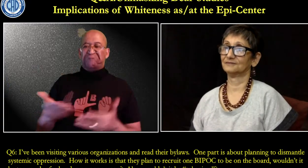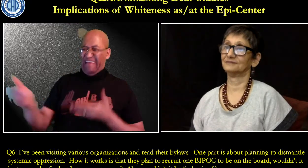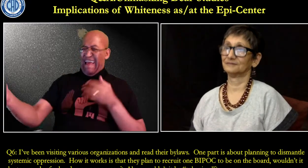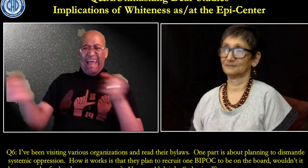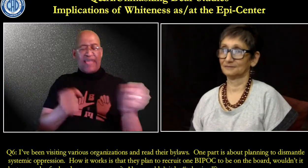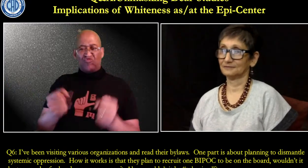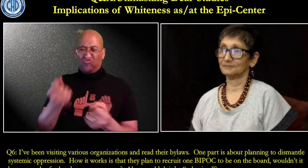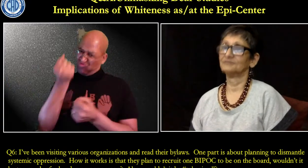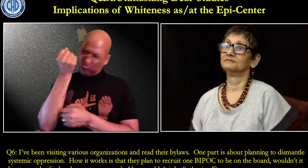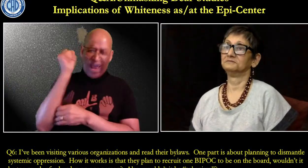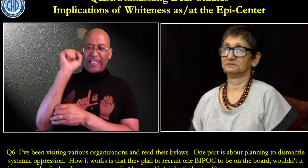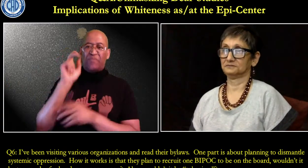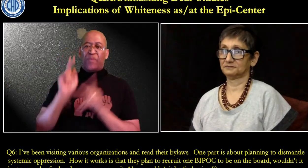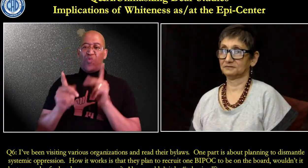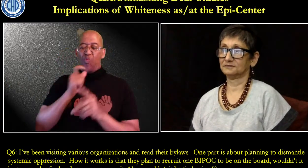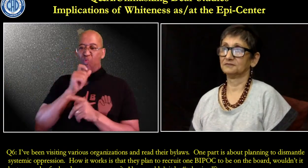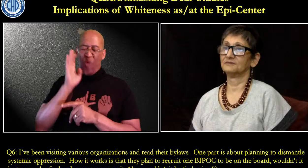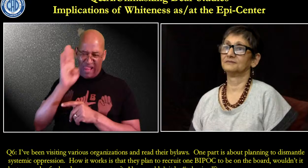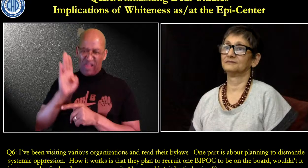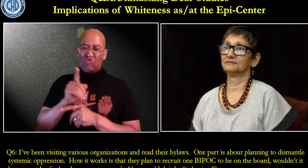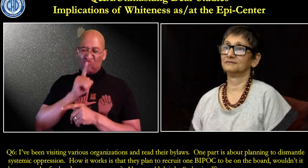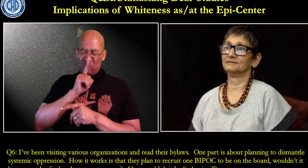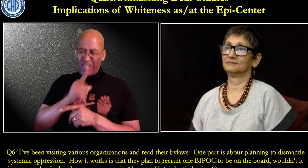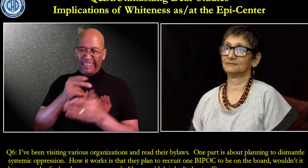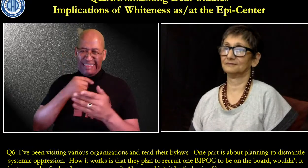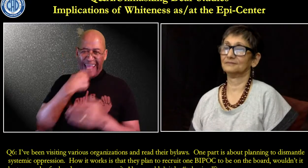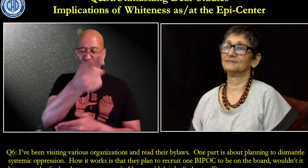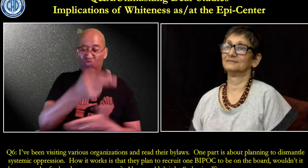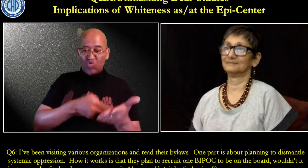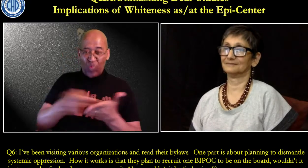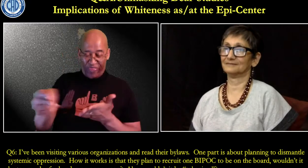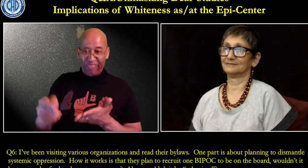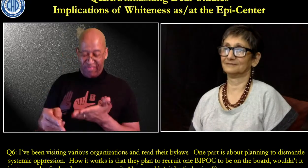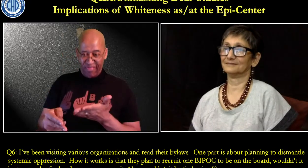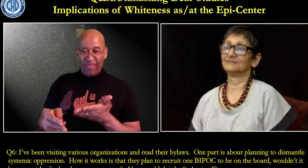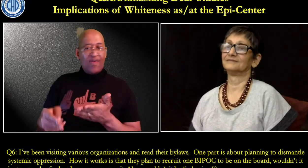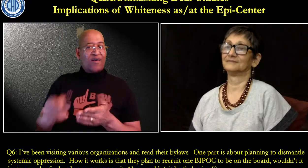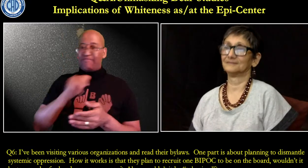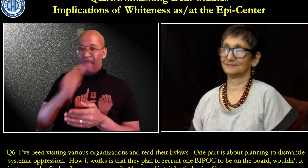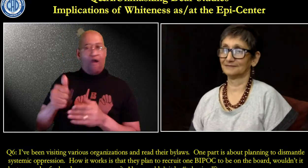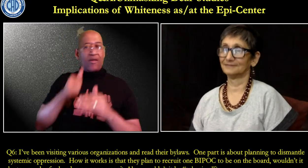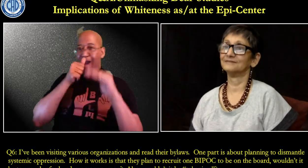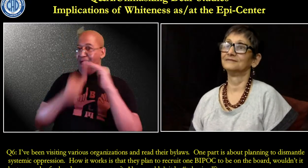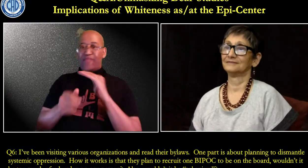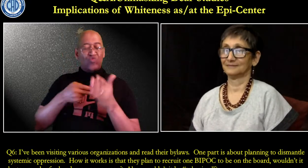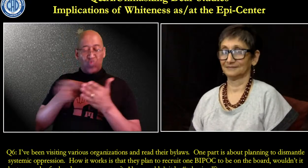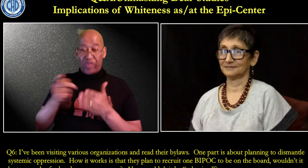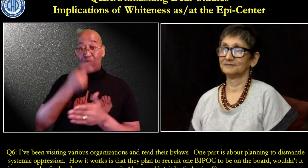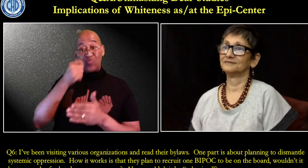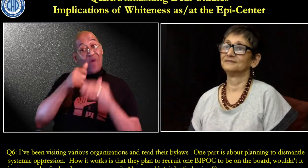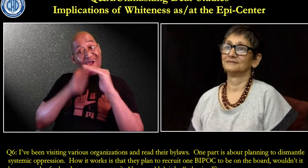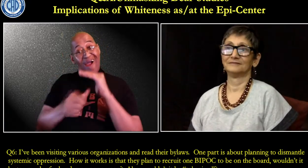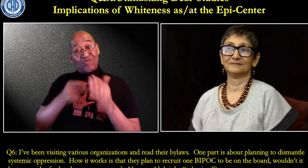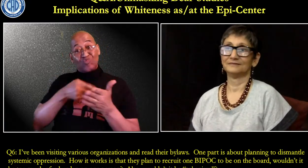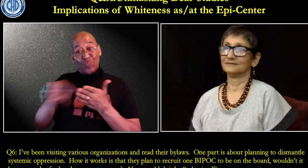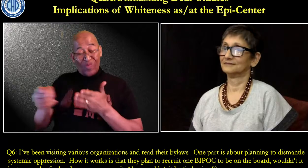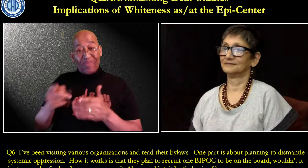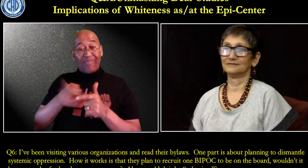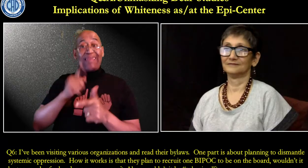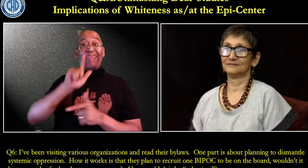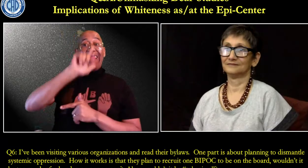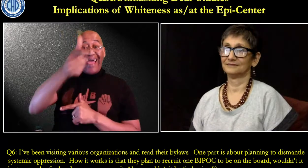willing to make that change and want that change and go ahead and go forth.